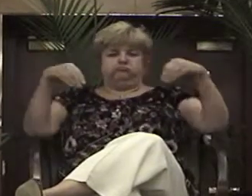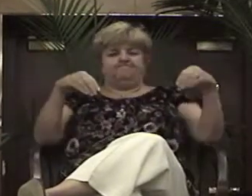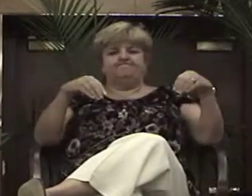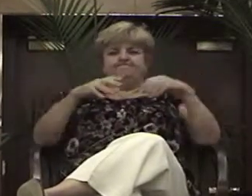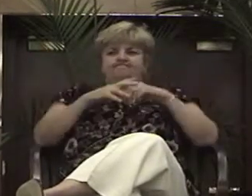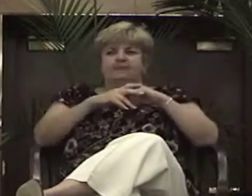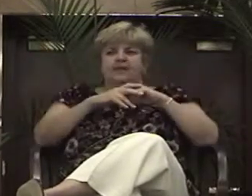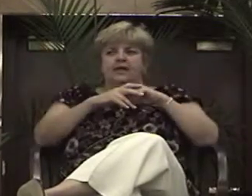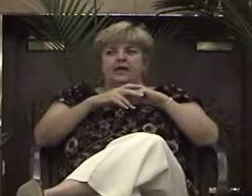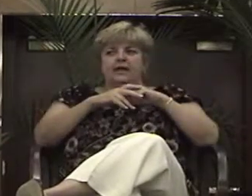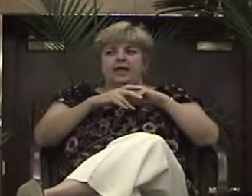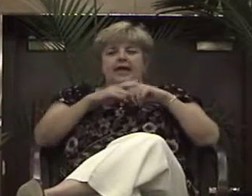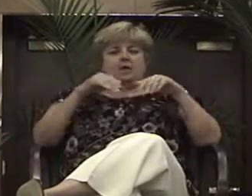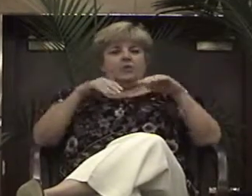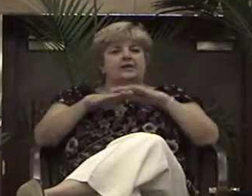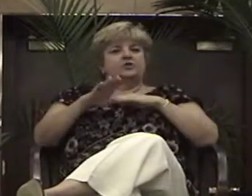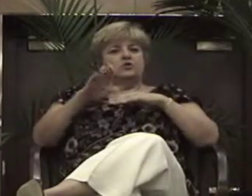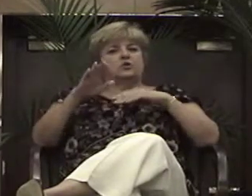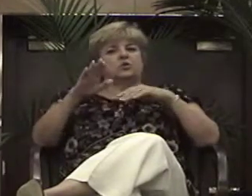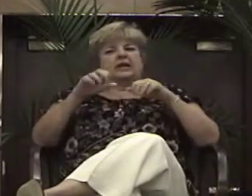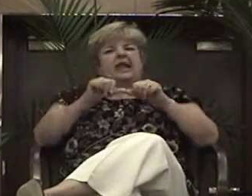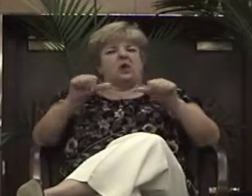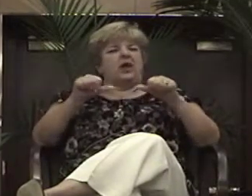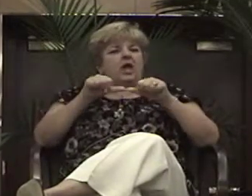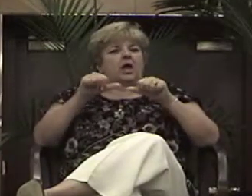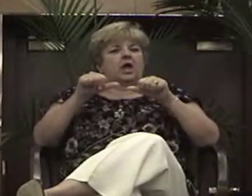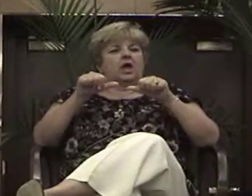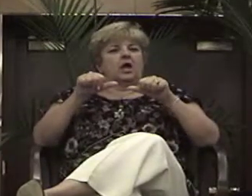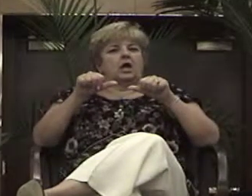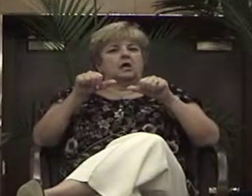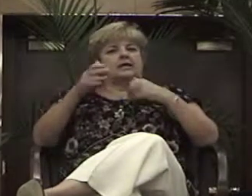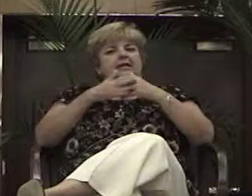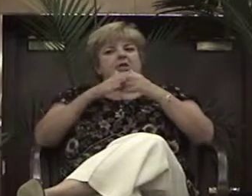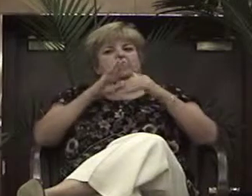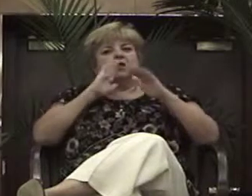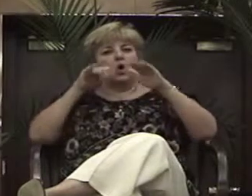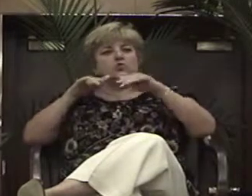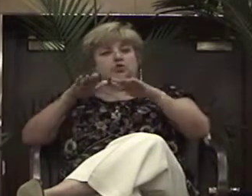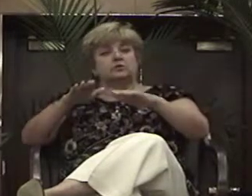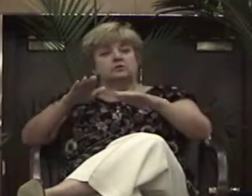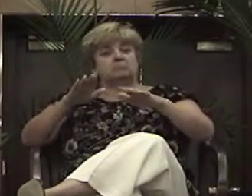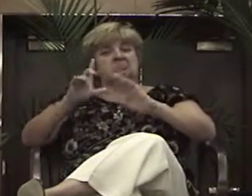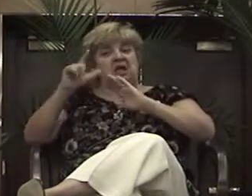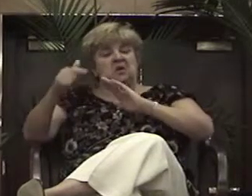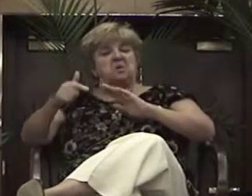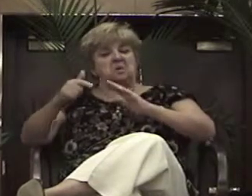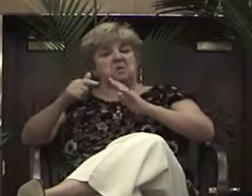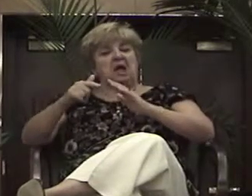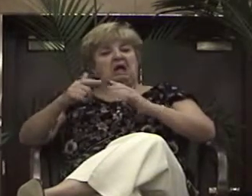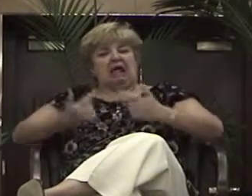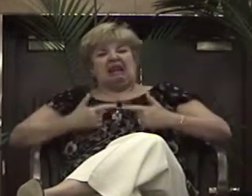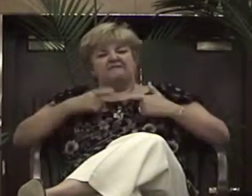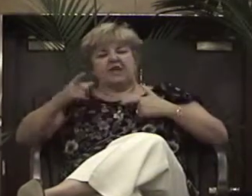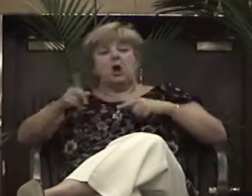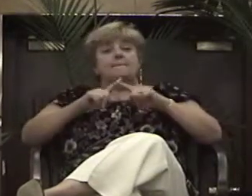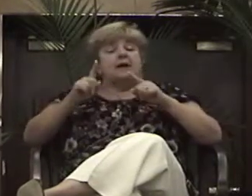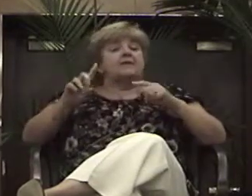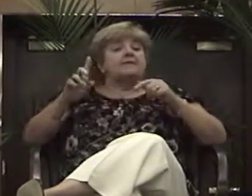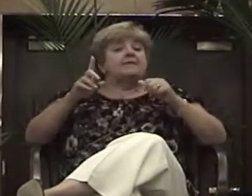an area out on the ocean where I eventually wound up living later on. But the first doorbell I